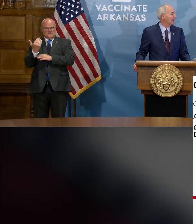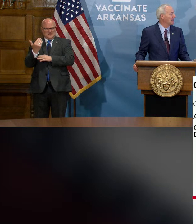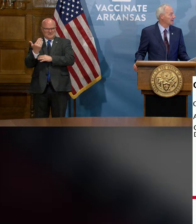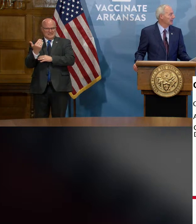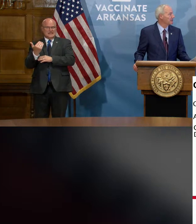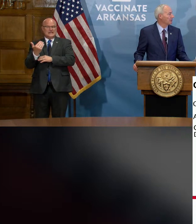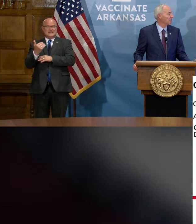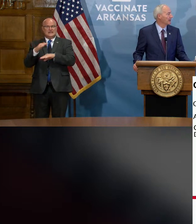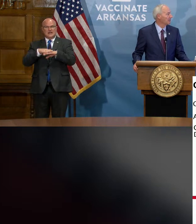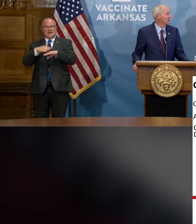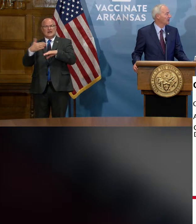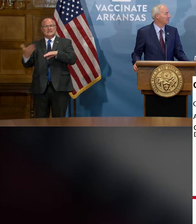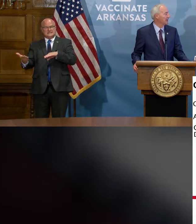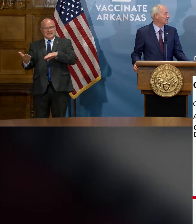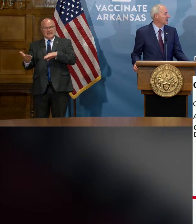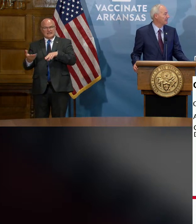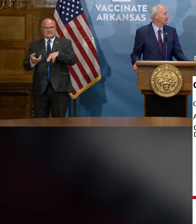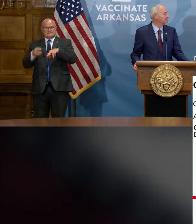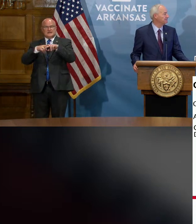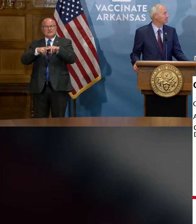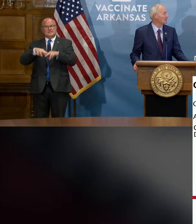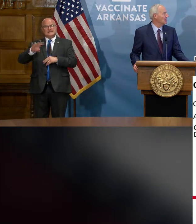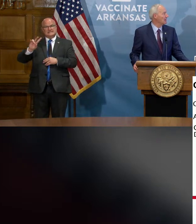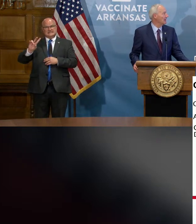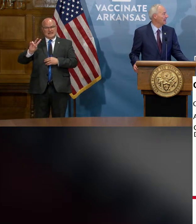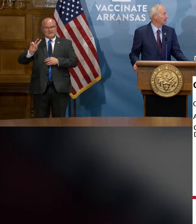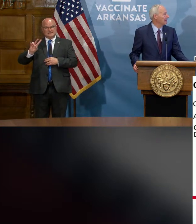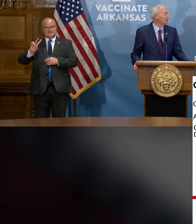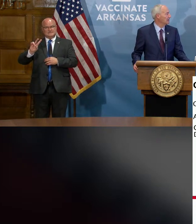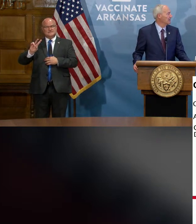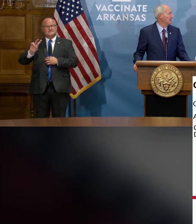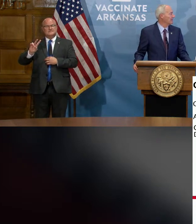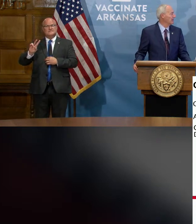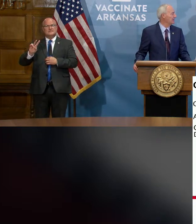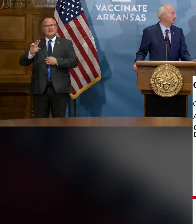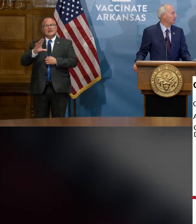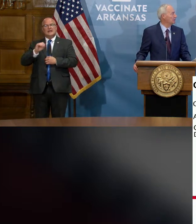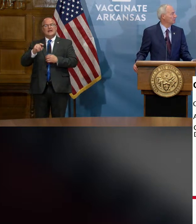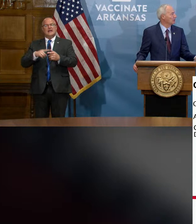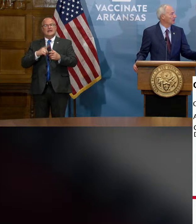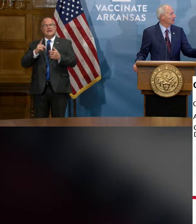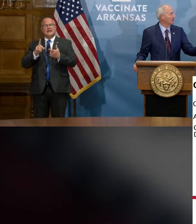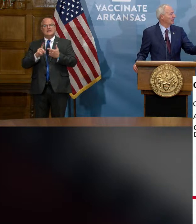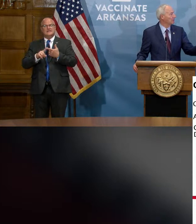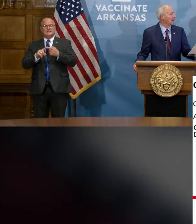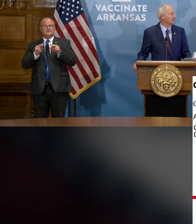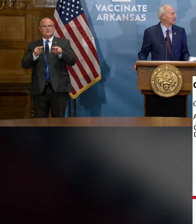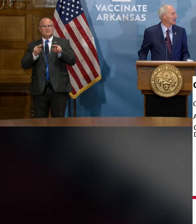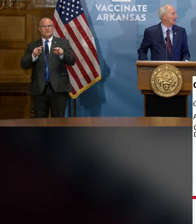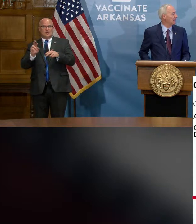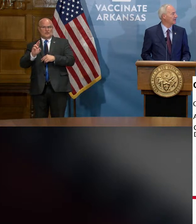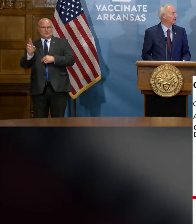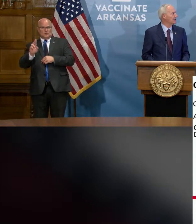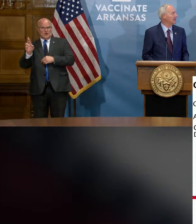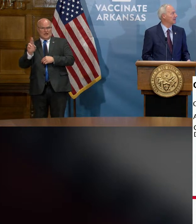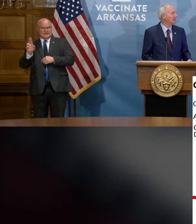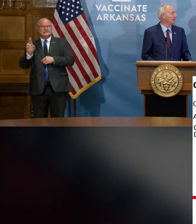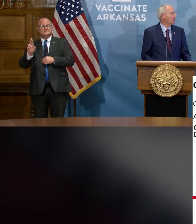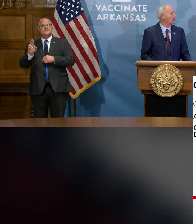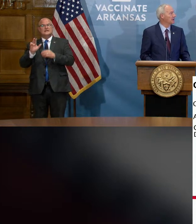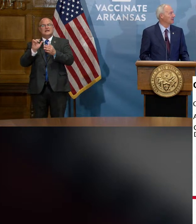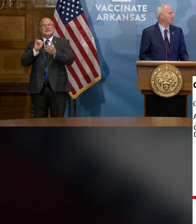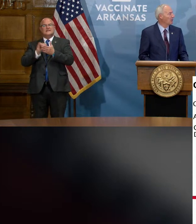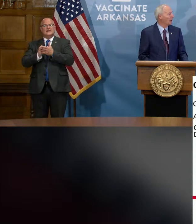15. Our deaths, regrettably, are up by 7. And then if you look on the right side, is